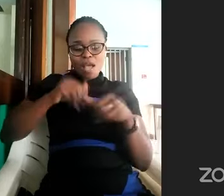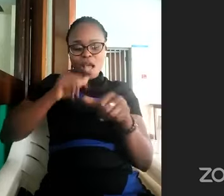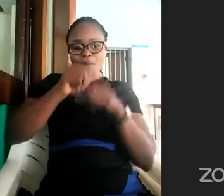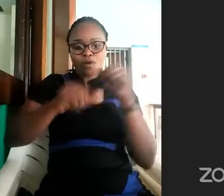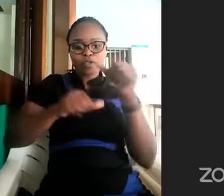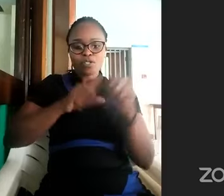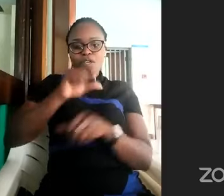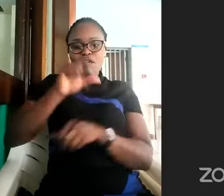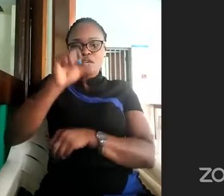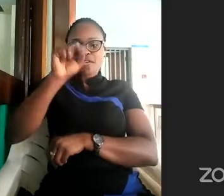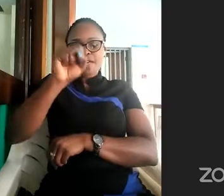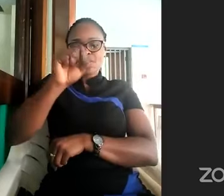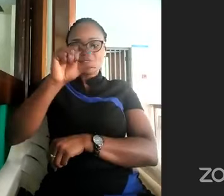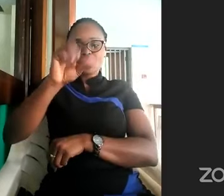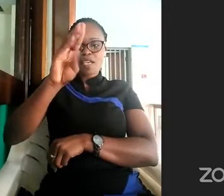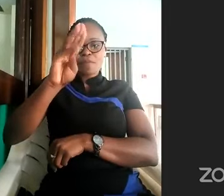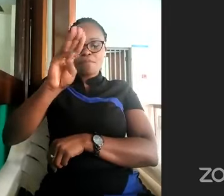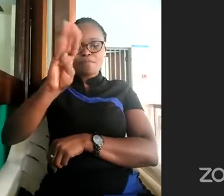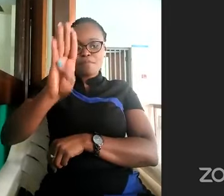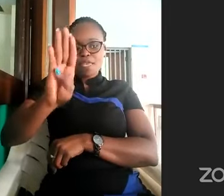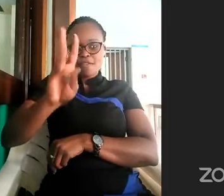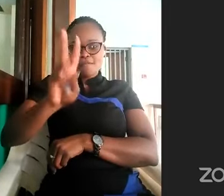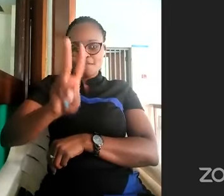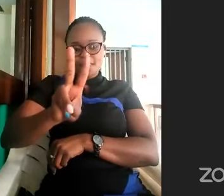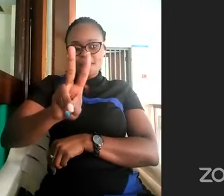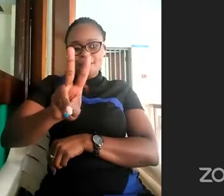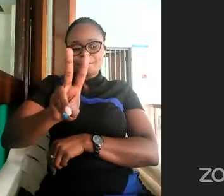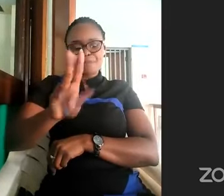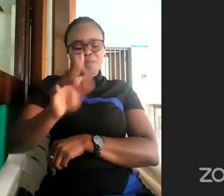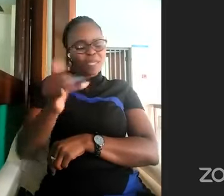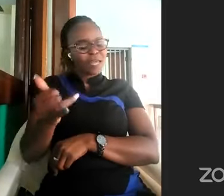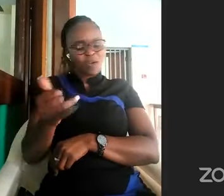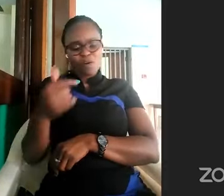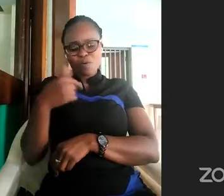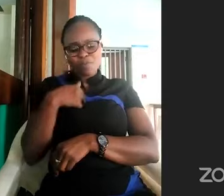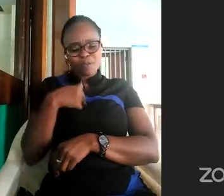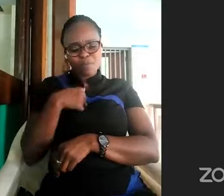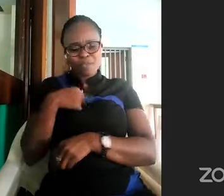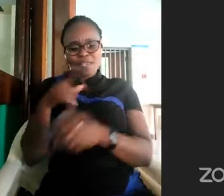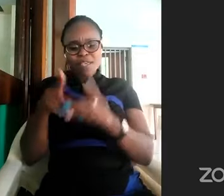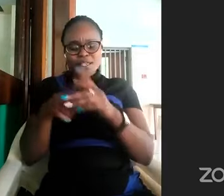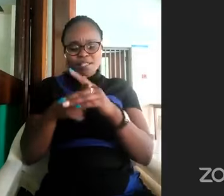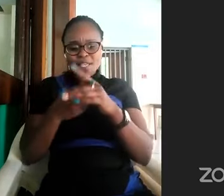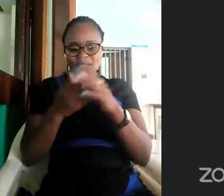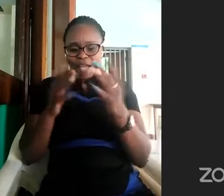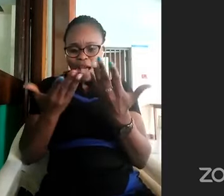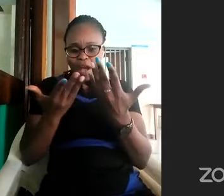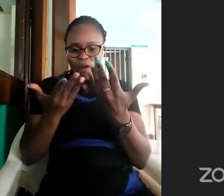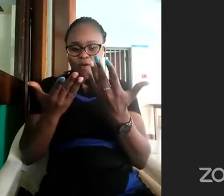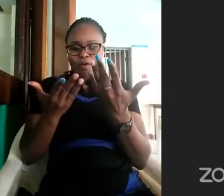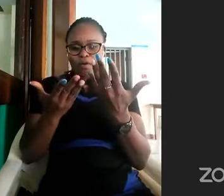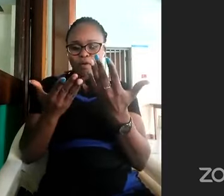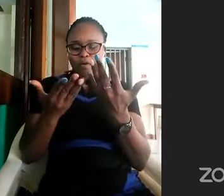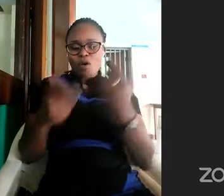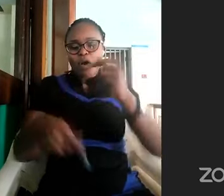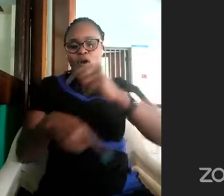Ile njia ambayo inapitia, tunaanza na kwa mzee wa mtaa, tuende kwa chifu, hatuwezi kufaulu kwa